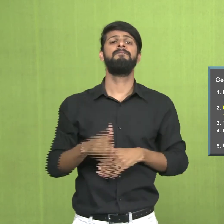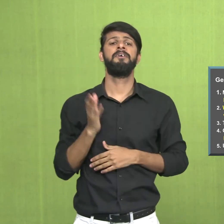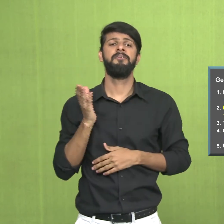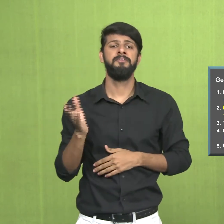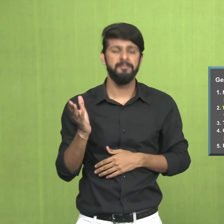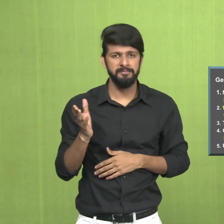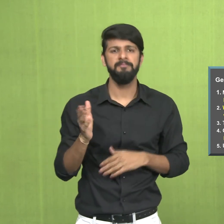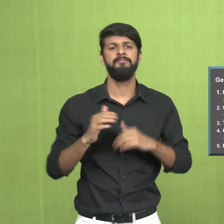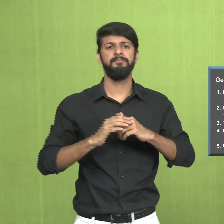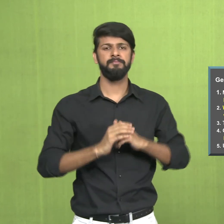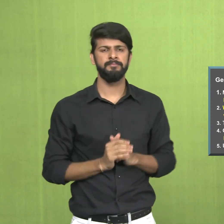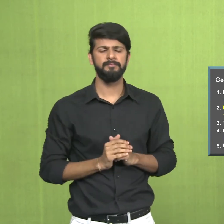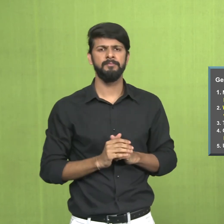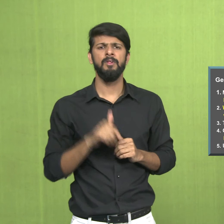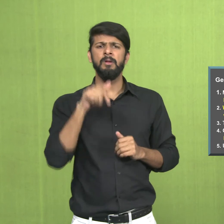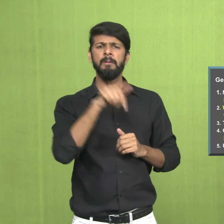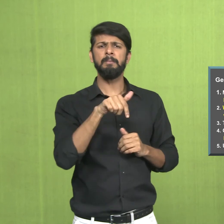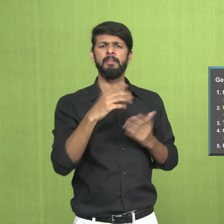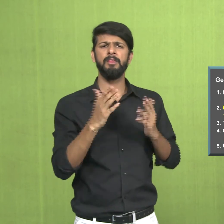kind of veneration which was widespread during that time.